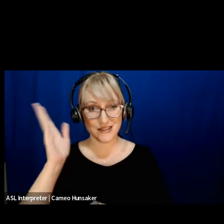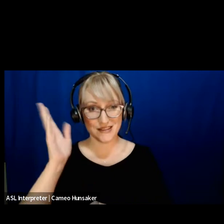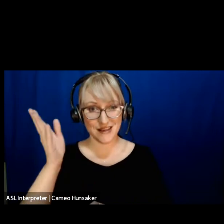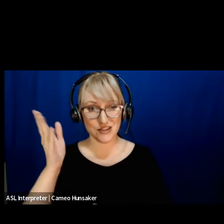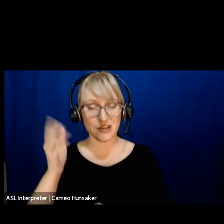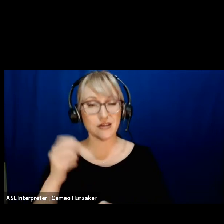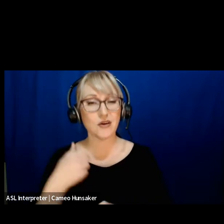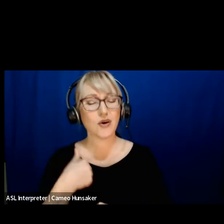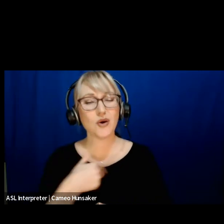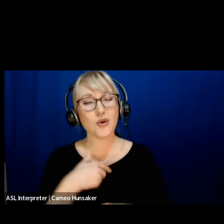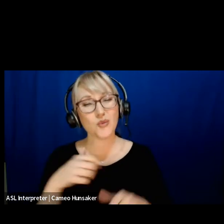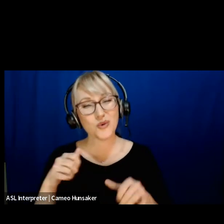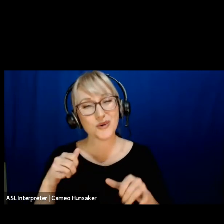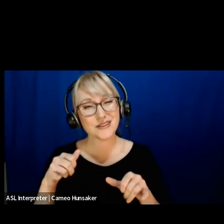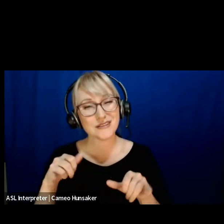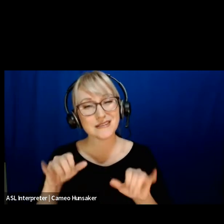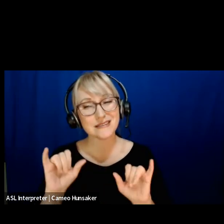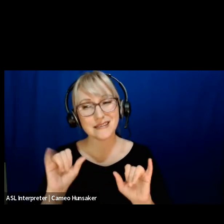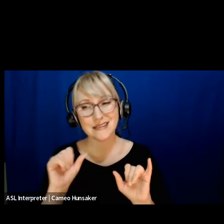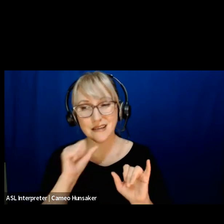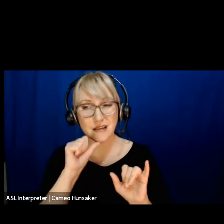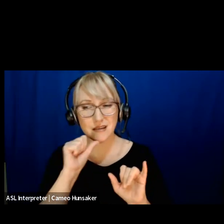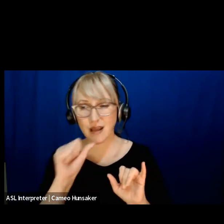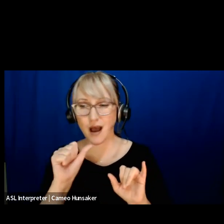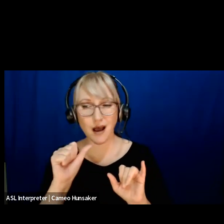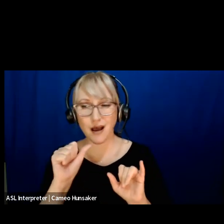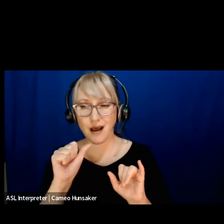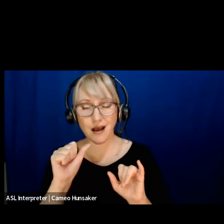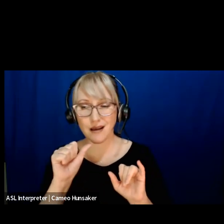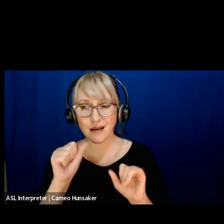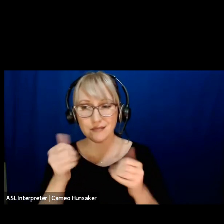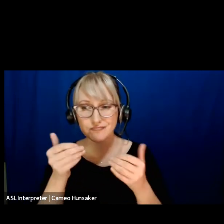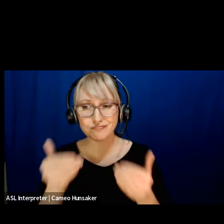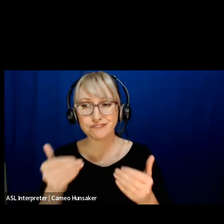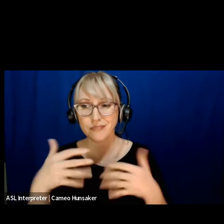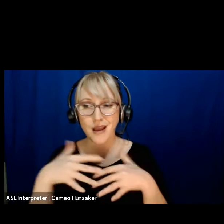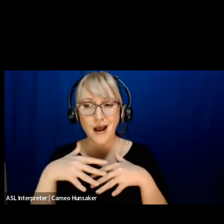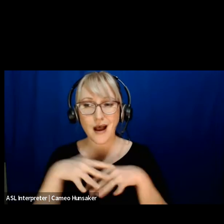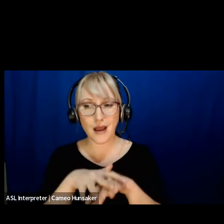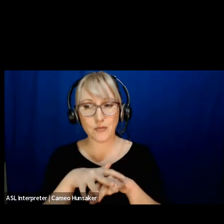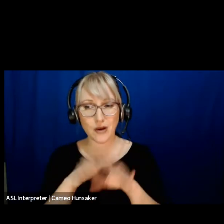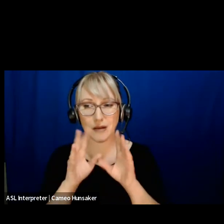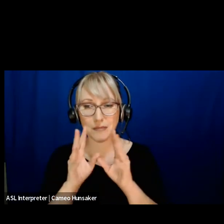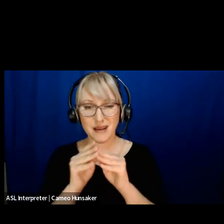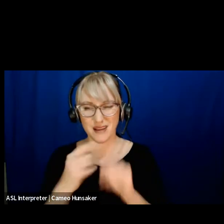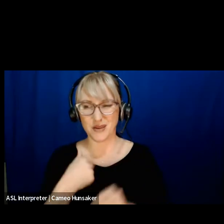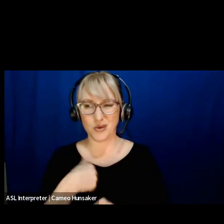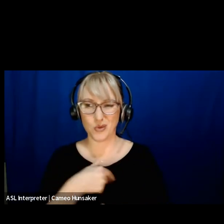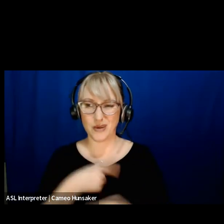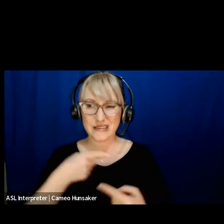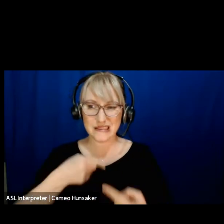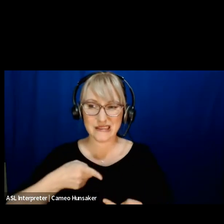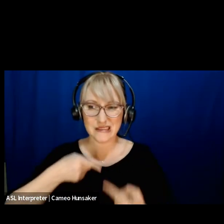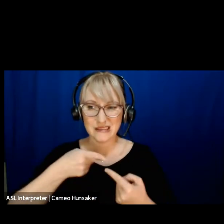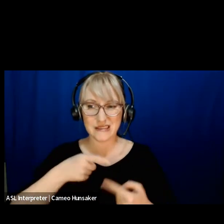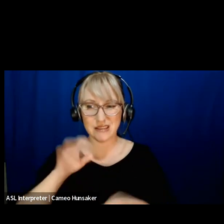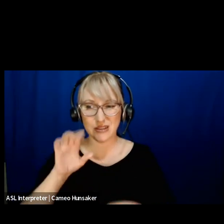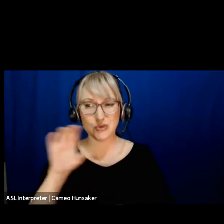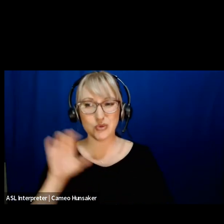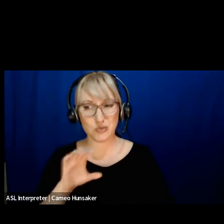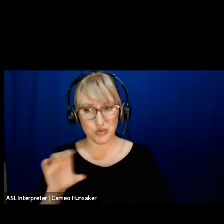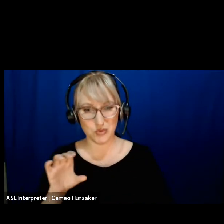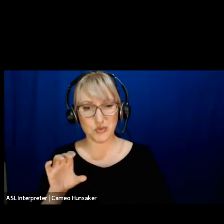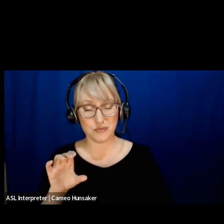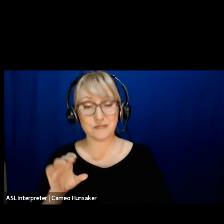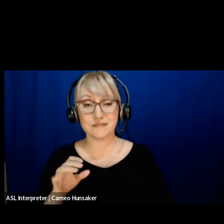still not moving back into hybrid meetings because we're having some issues with Zoom. But